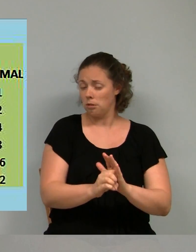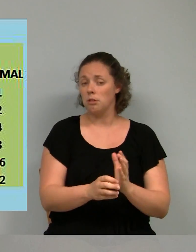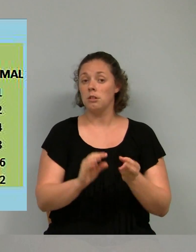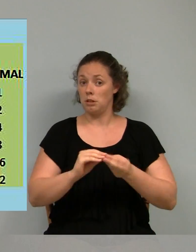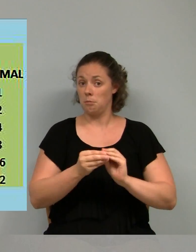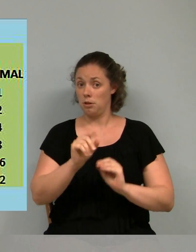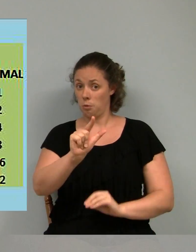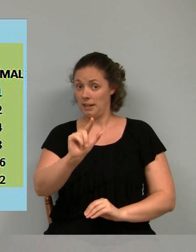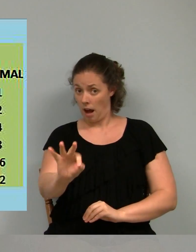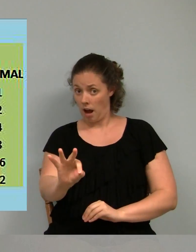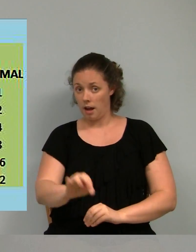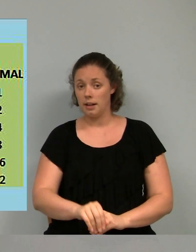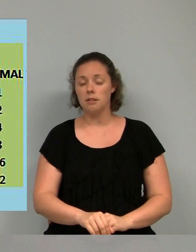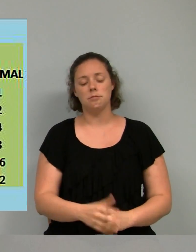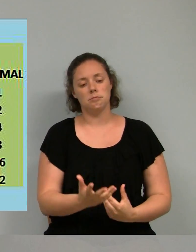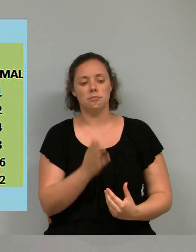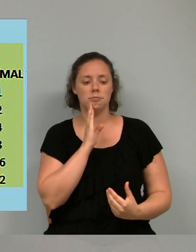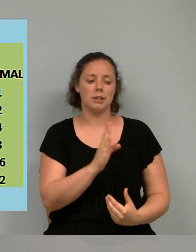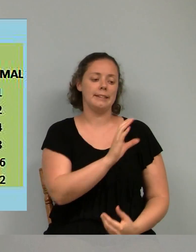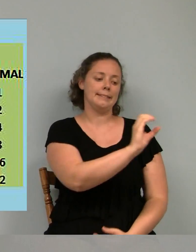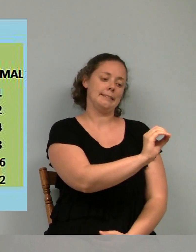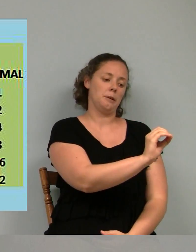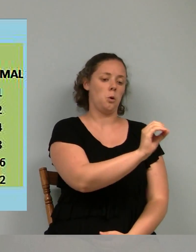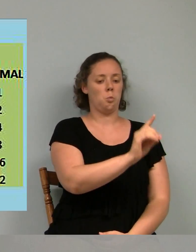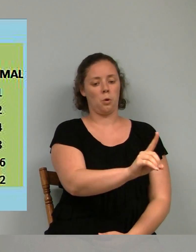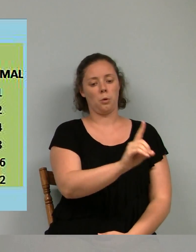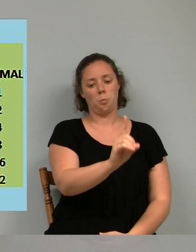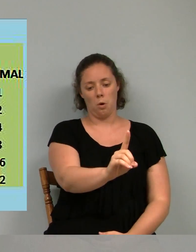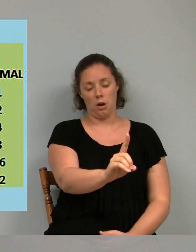number 29 is represented as